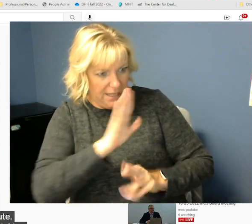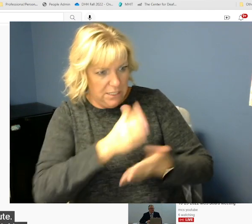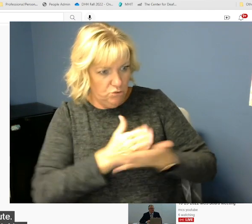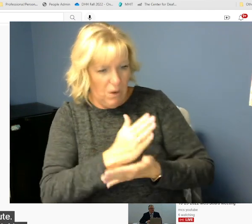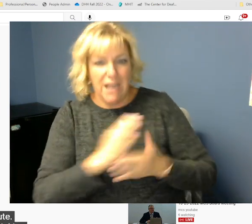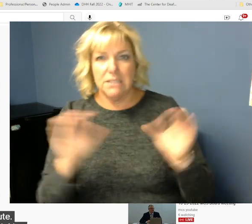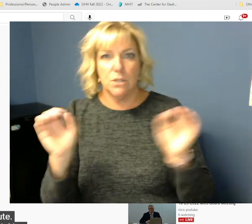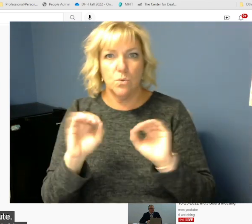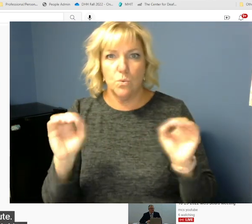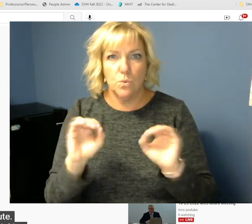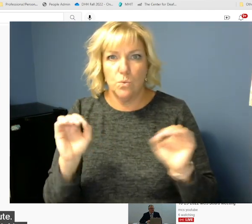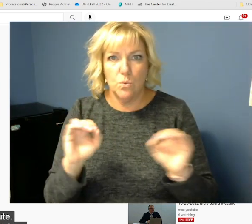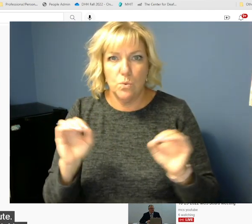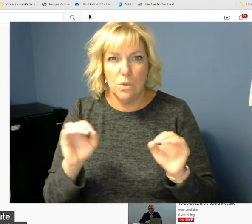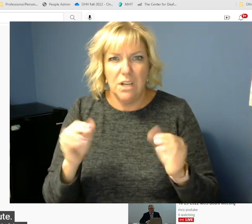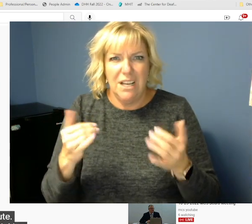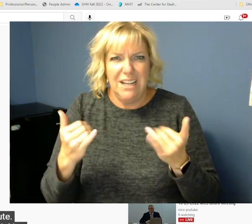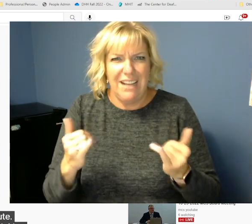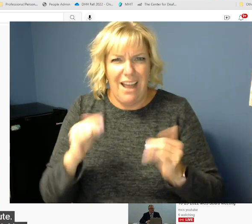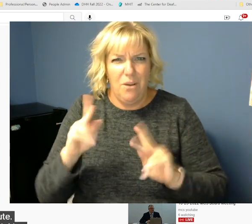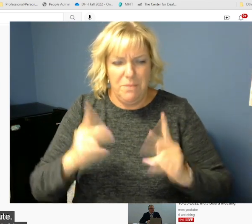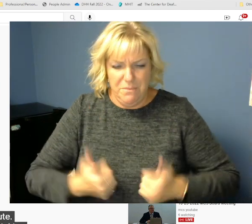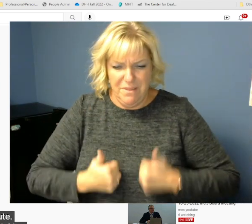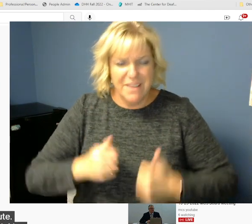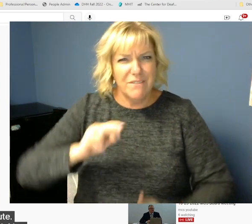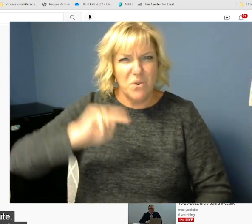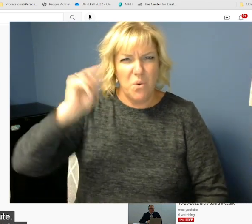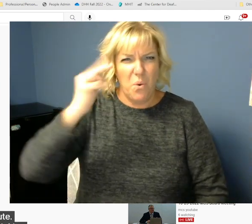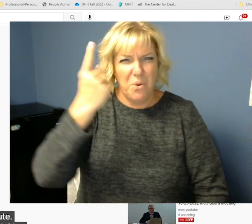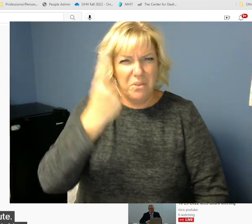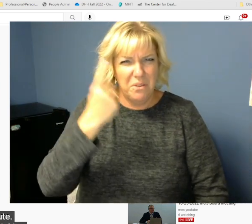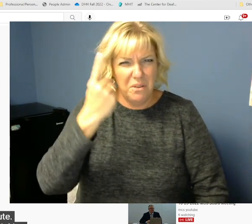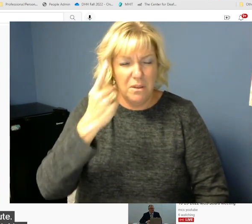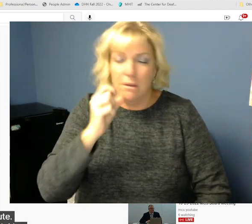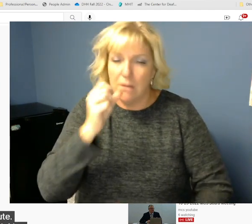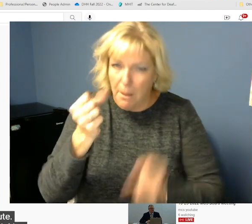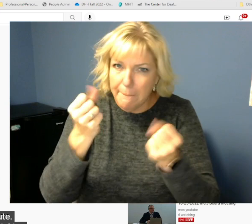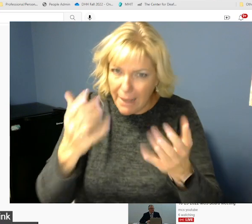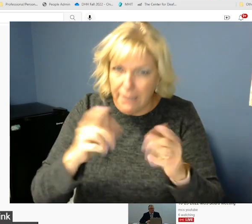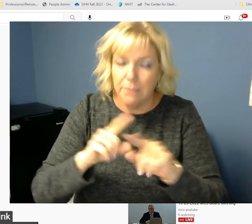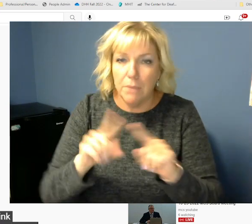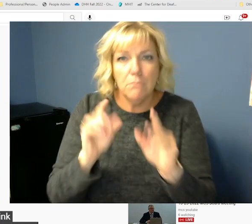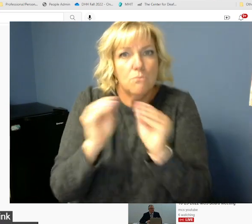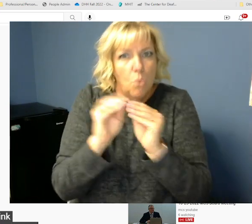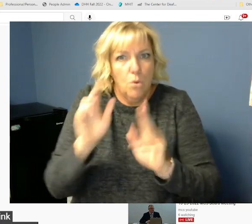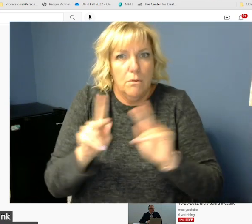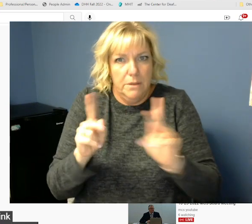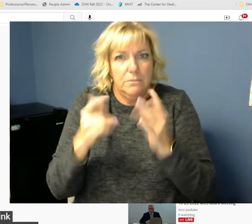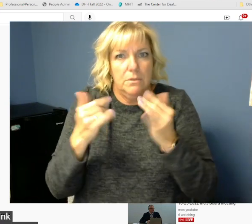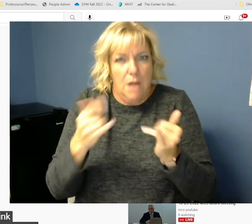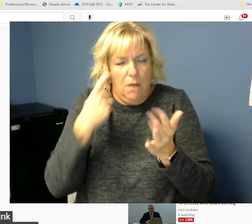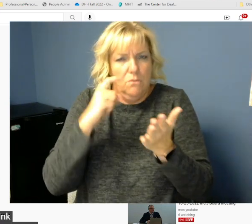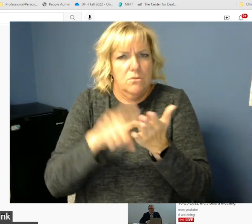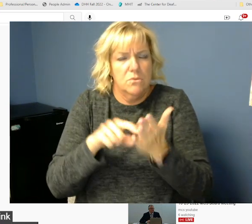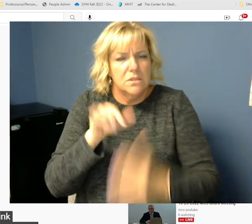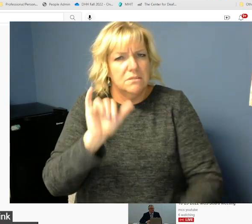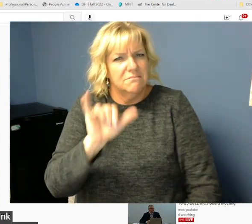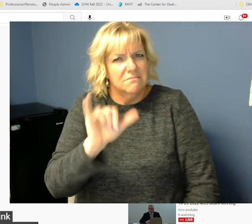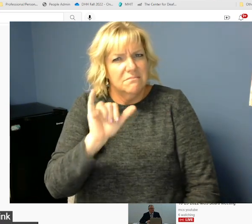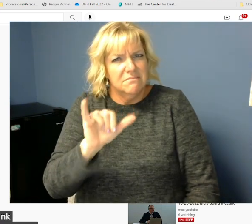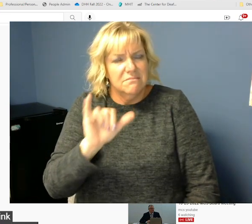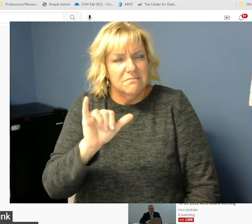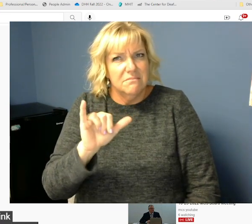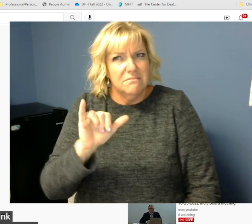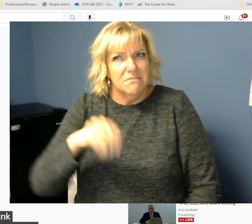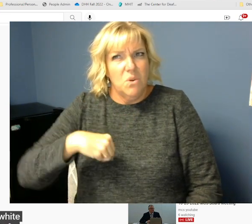some Northerners think, well, wait a minute. Not many, but more than had been thinking about it before. Kind of start to think about slavery in